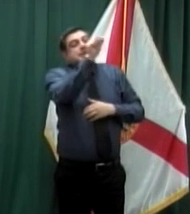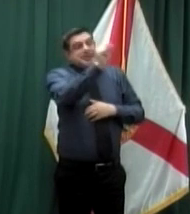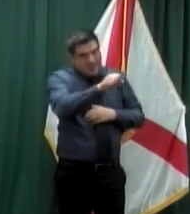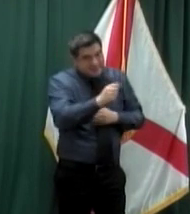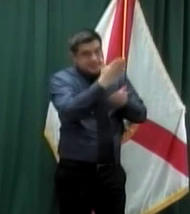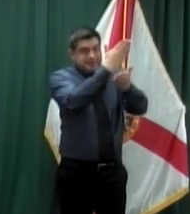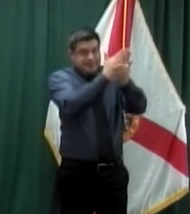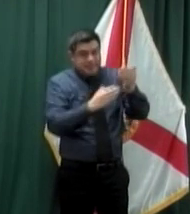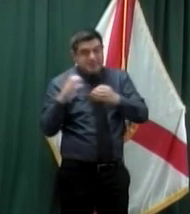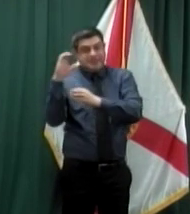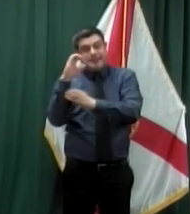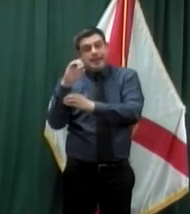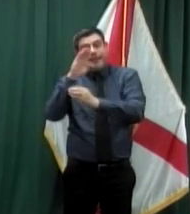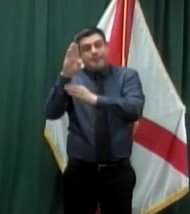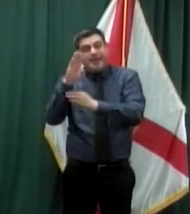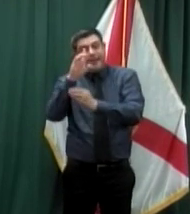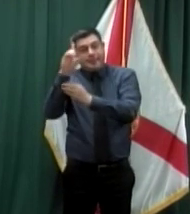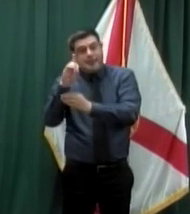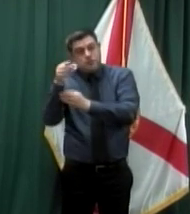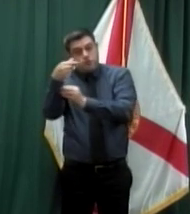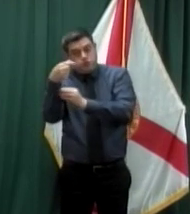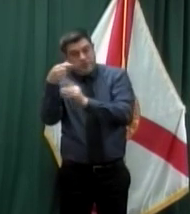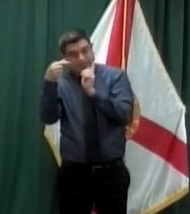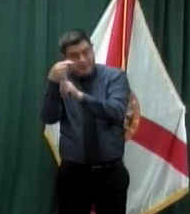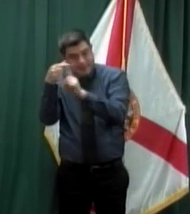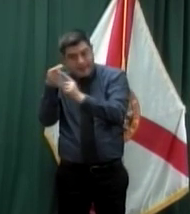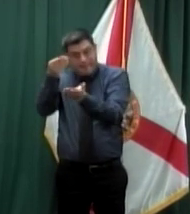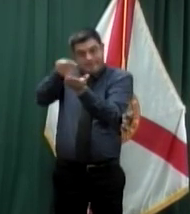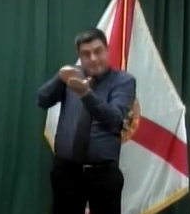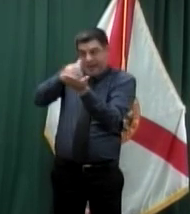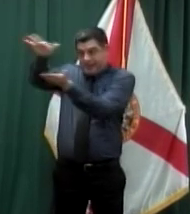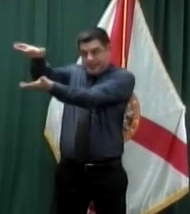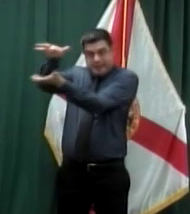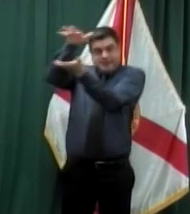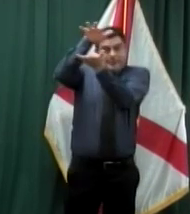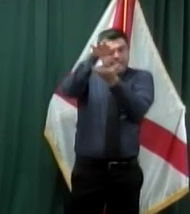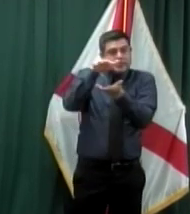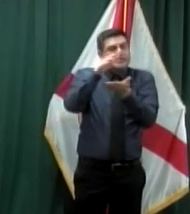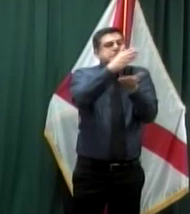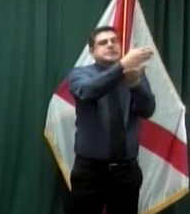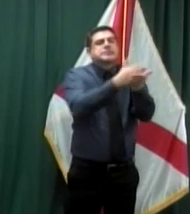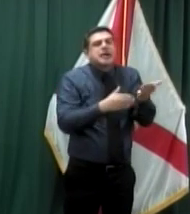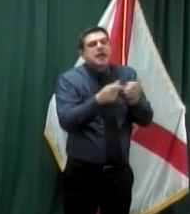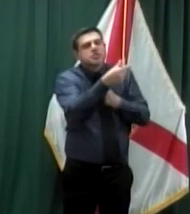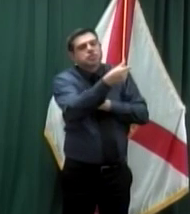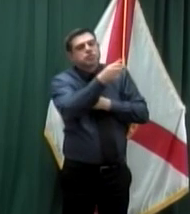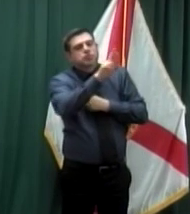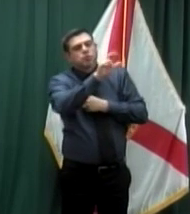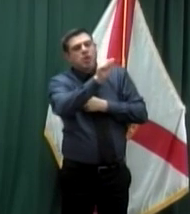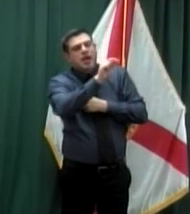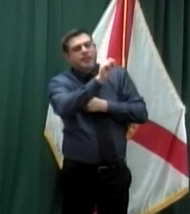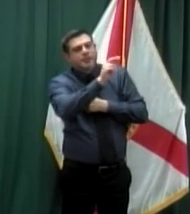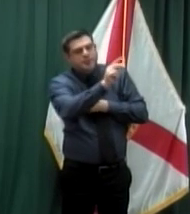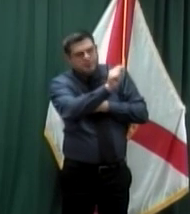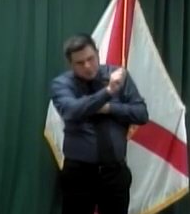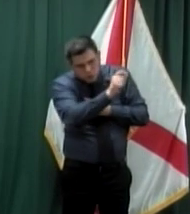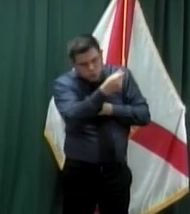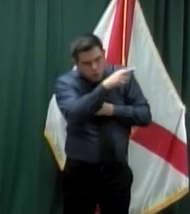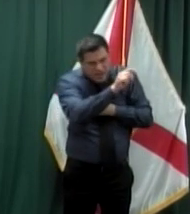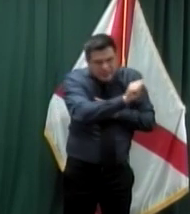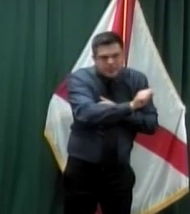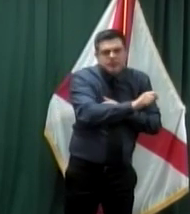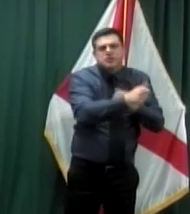have available to us, that we are going to find a way to help these businesses in many